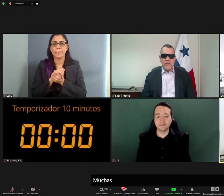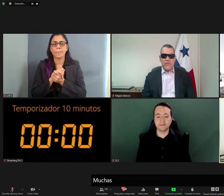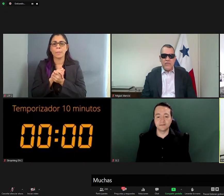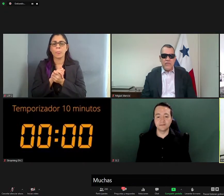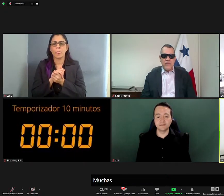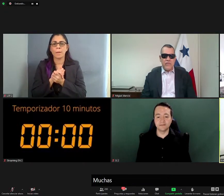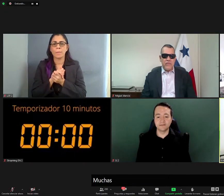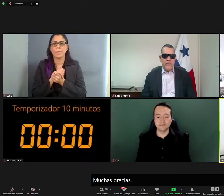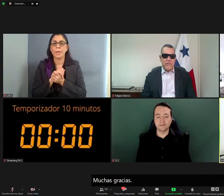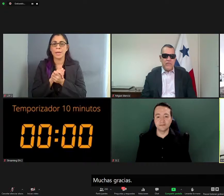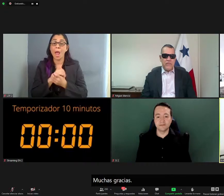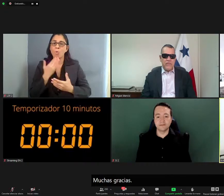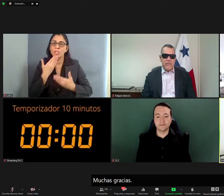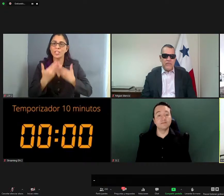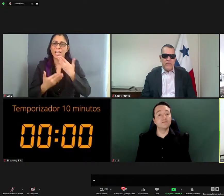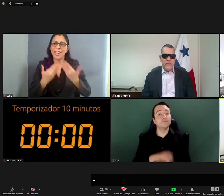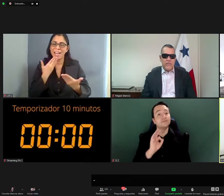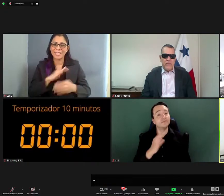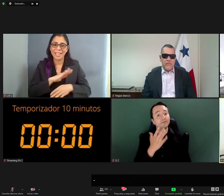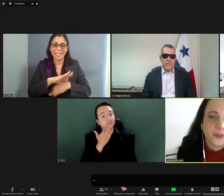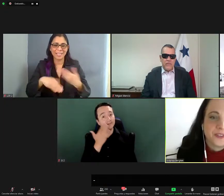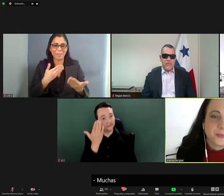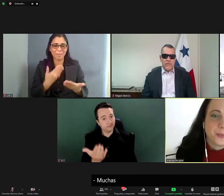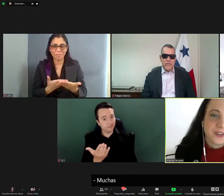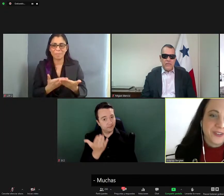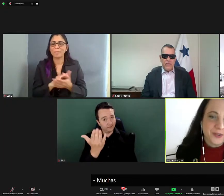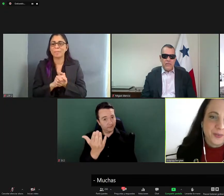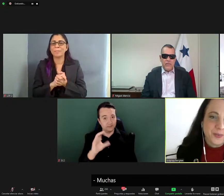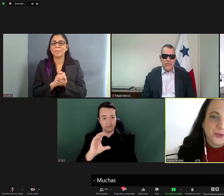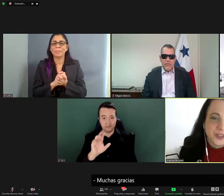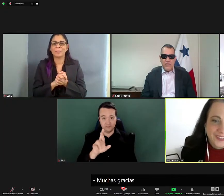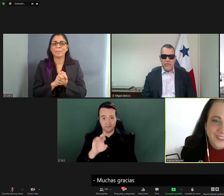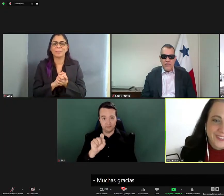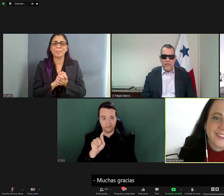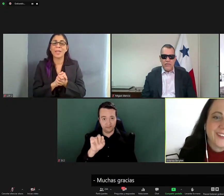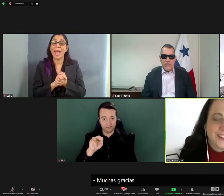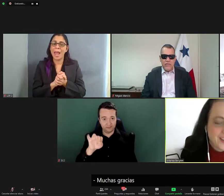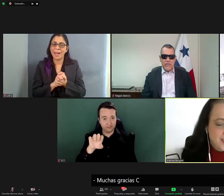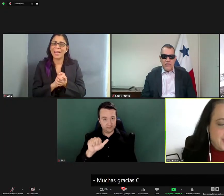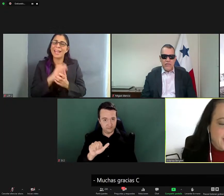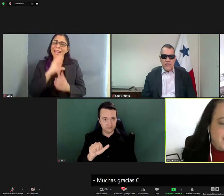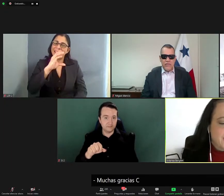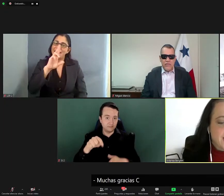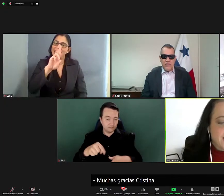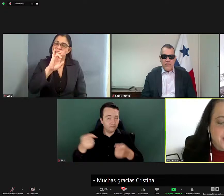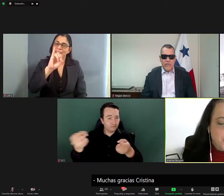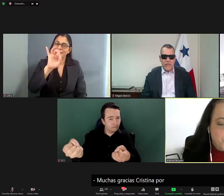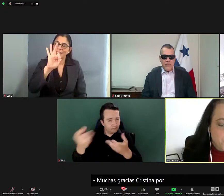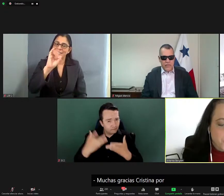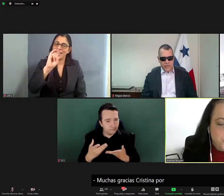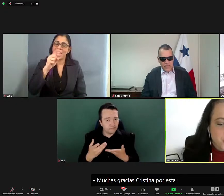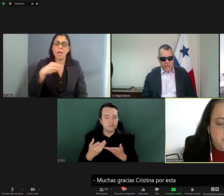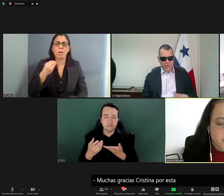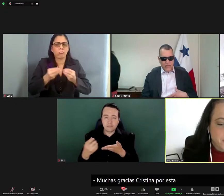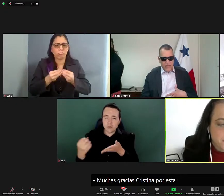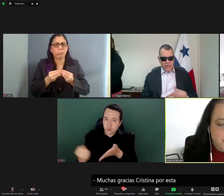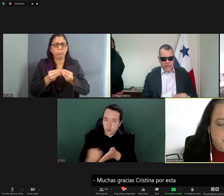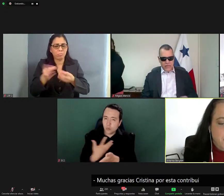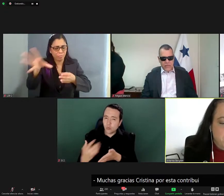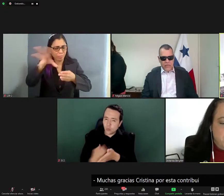thank you very much christina for this important contribution and i now want to